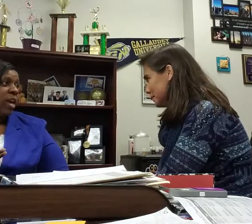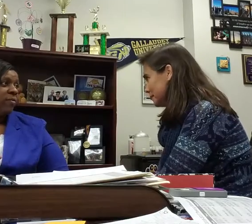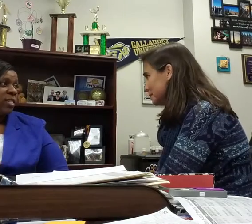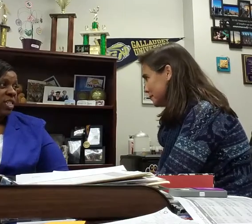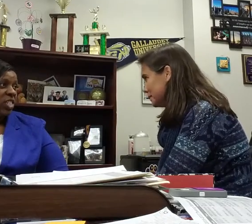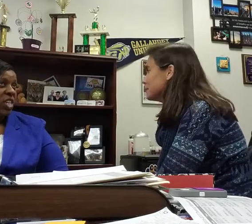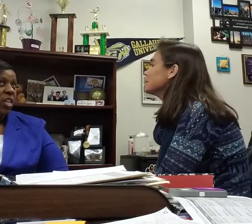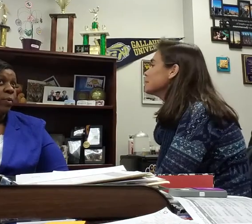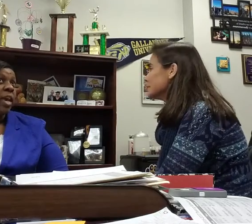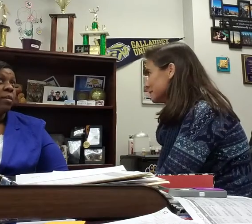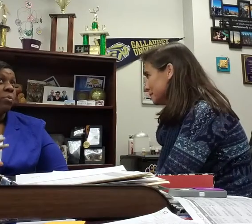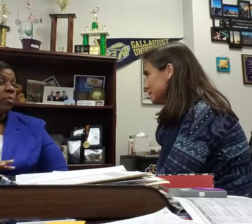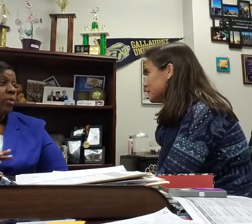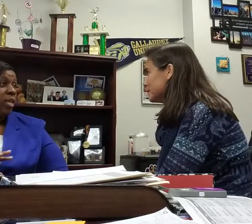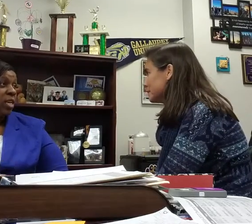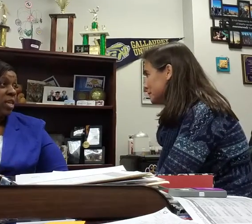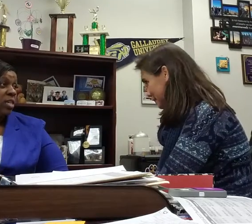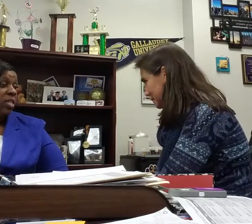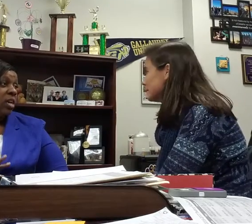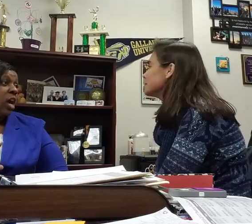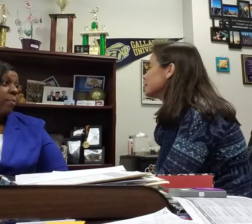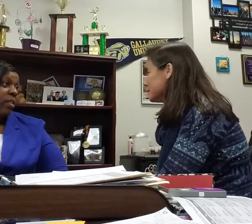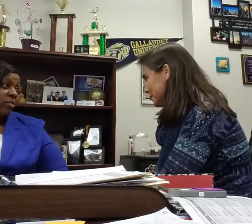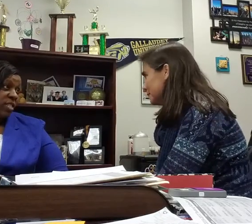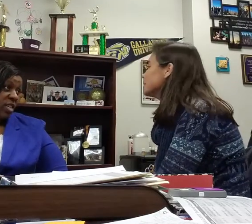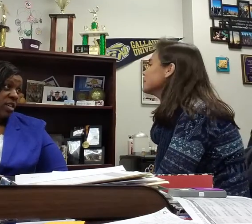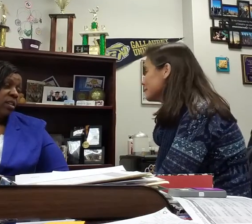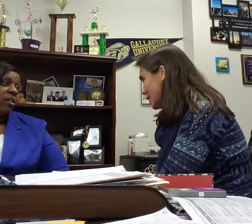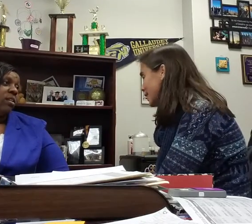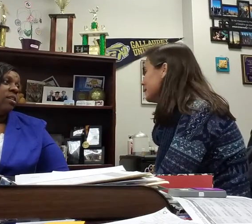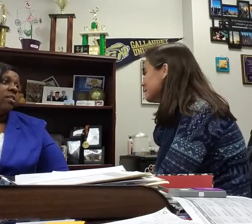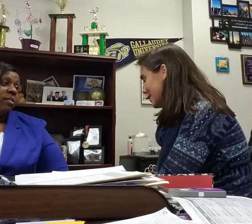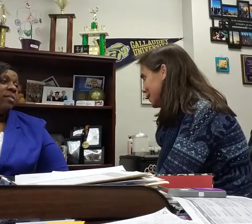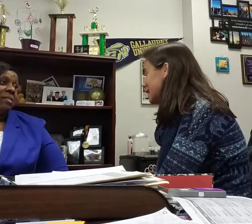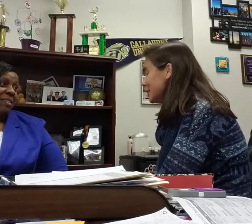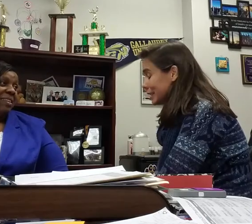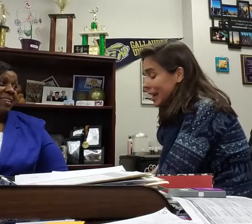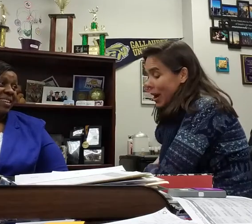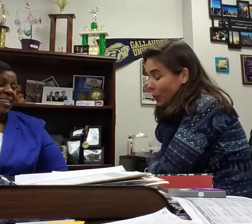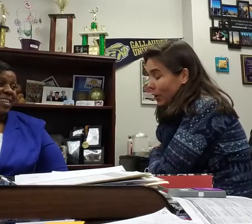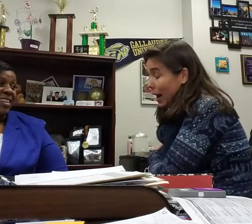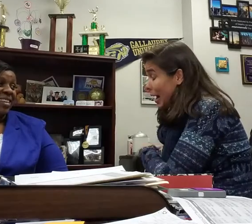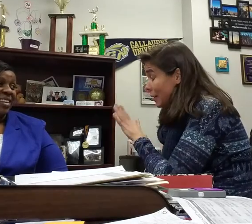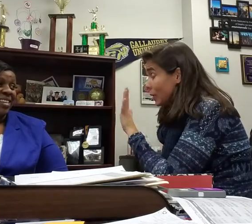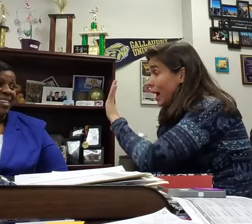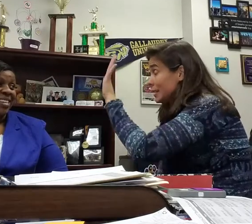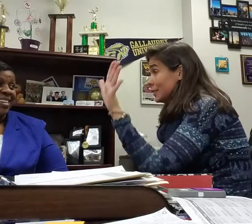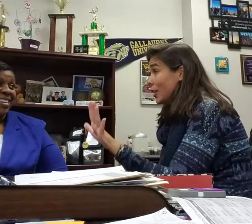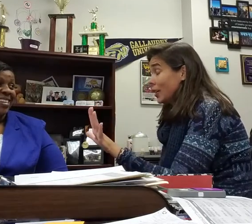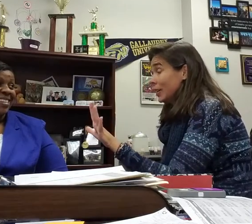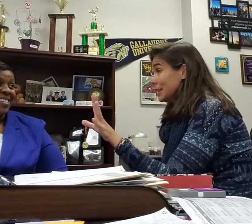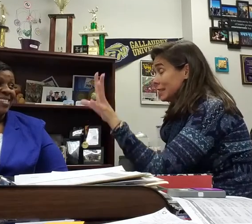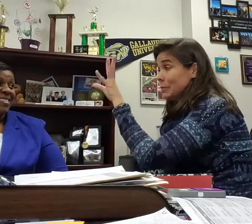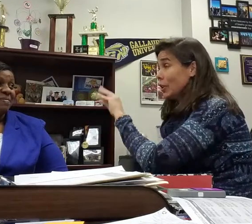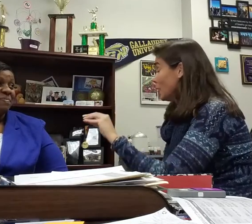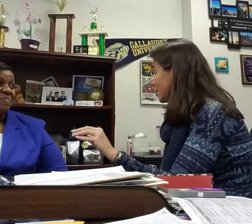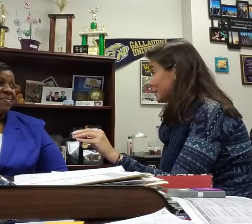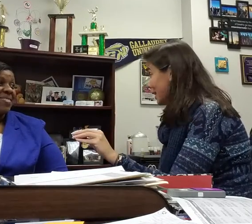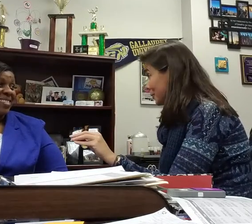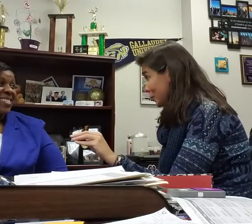have a session, and then we kind of prepped with the kids about their skit. Okay. Okay. Good. Well, what I saw, it seemed to all come together